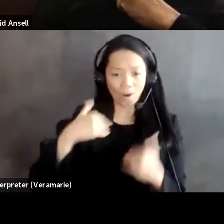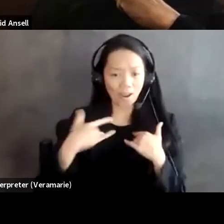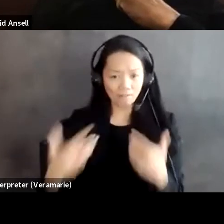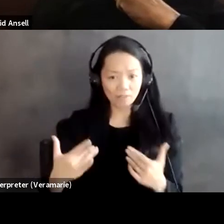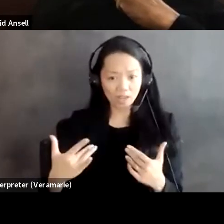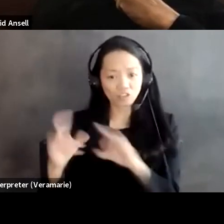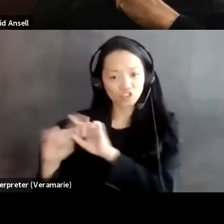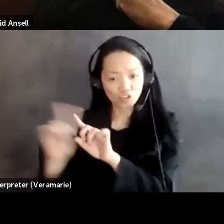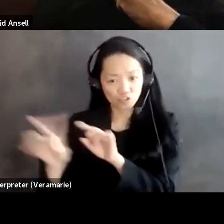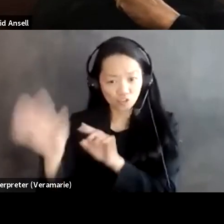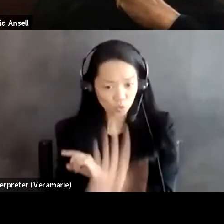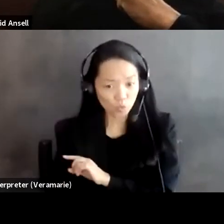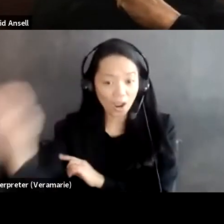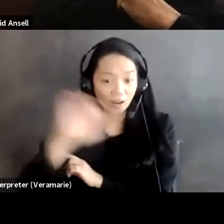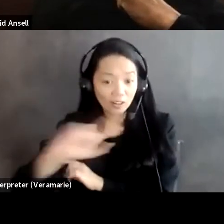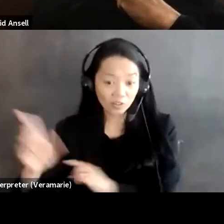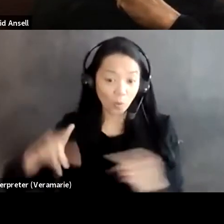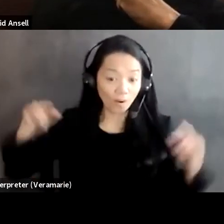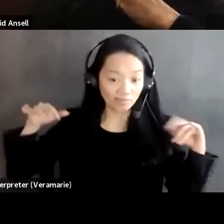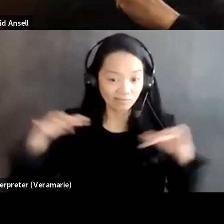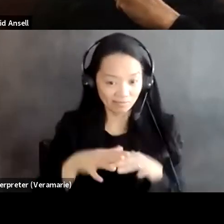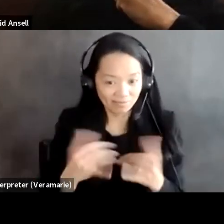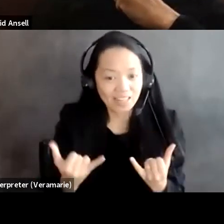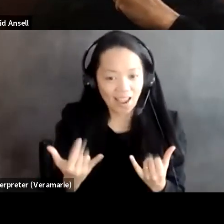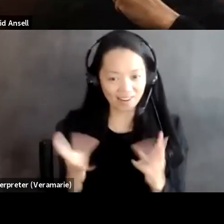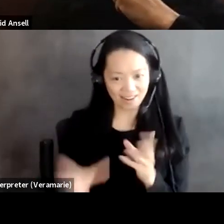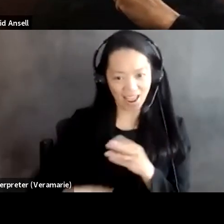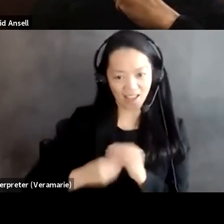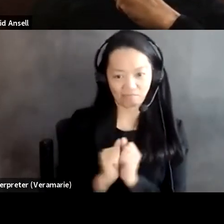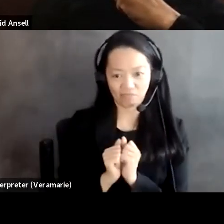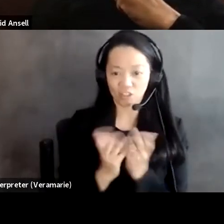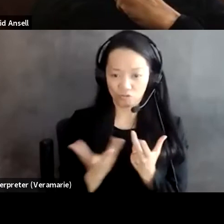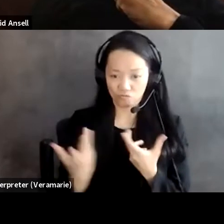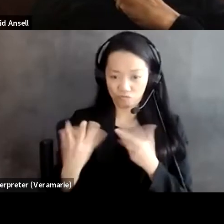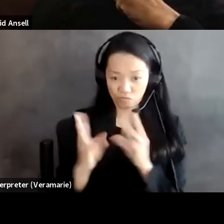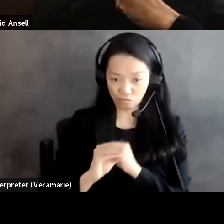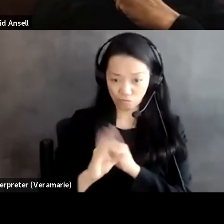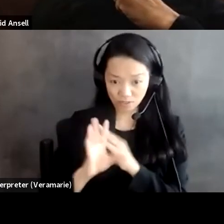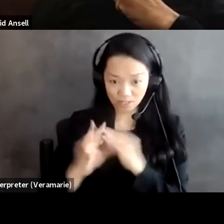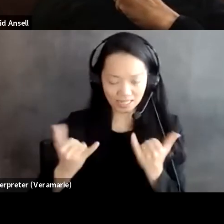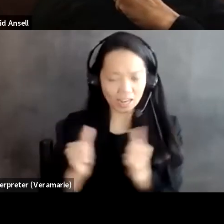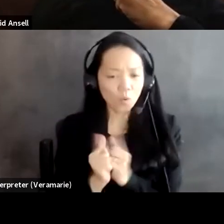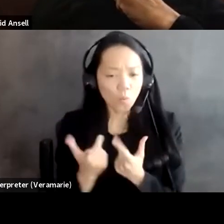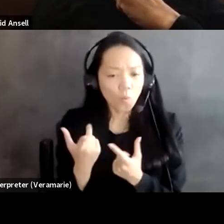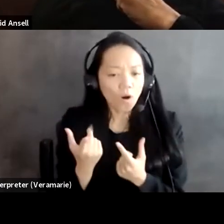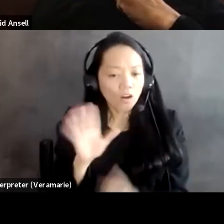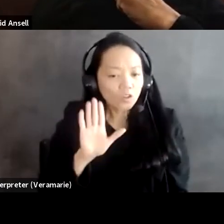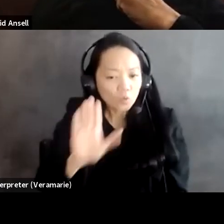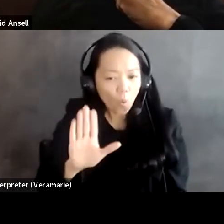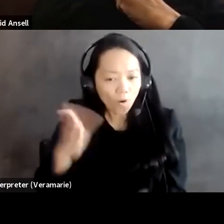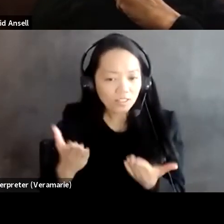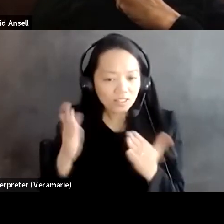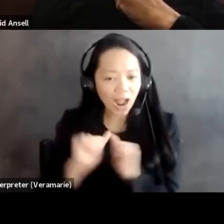attendees from all over Illinois with us today. And so my question is, what are your suggestions as to how they can go